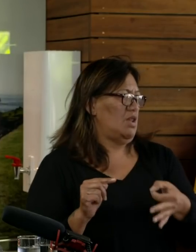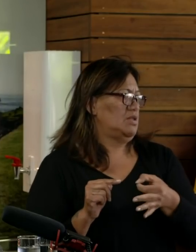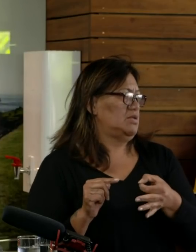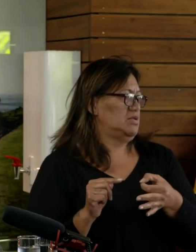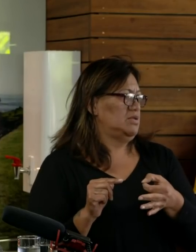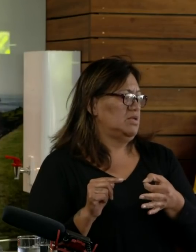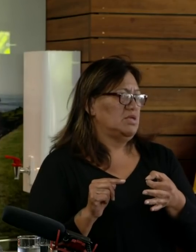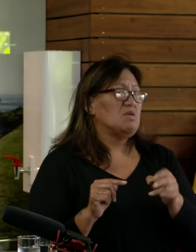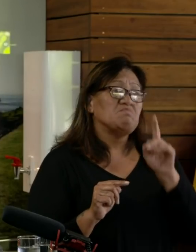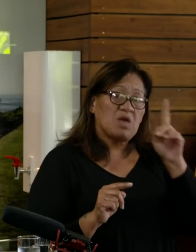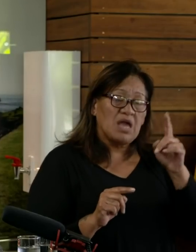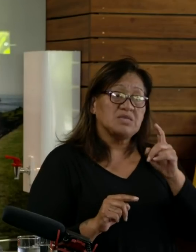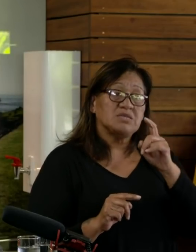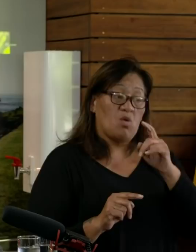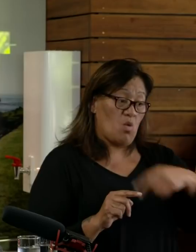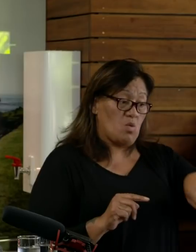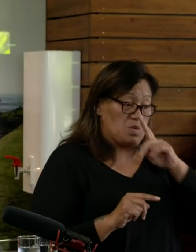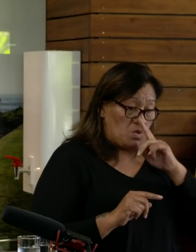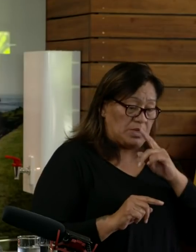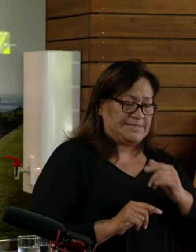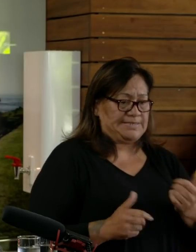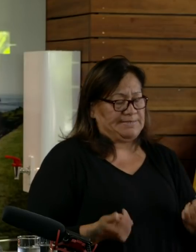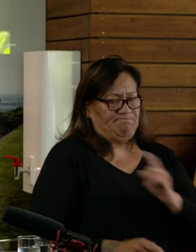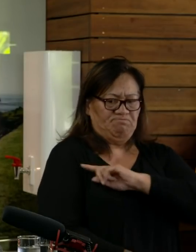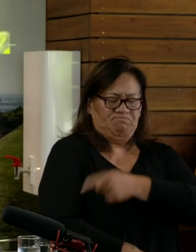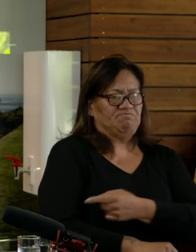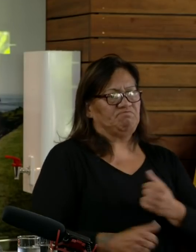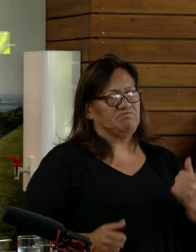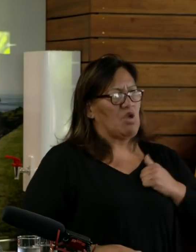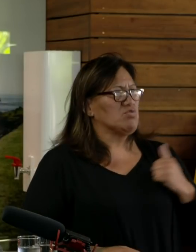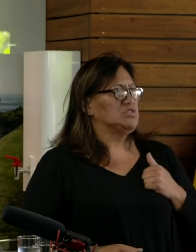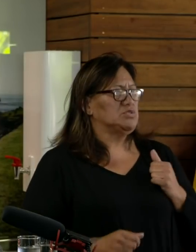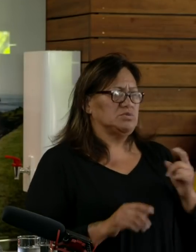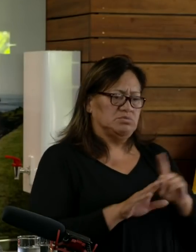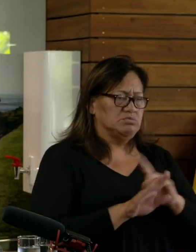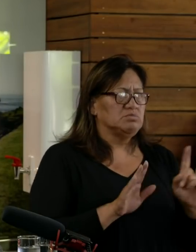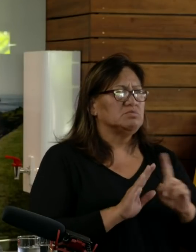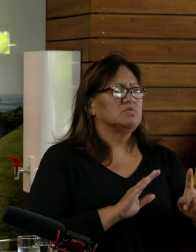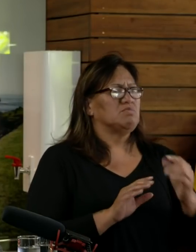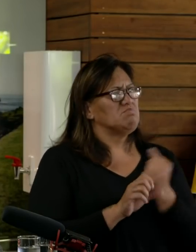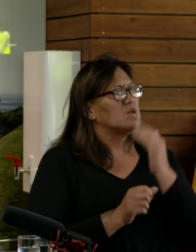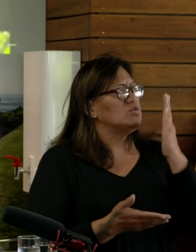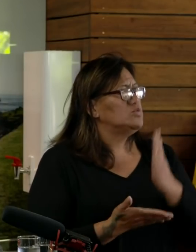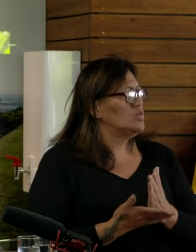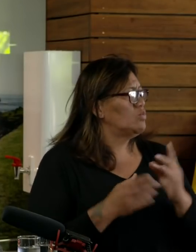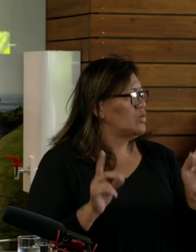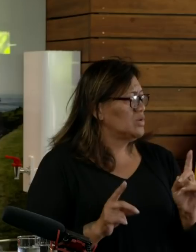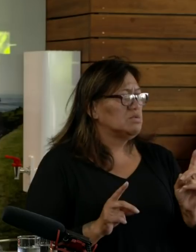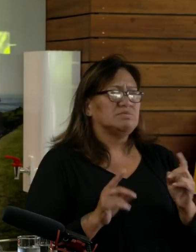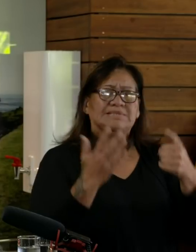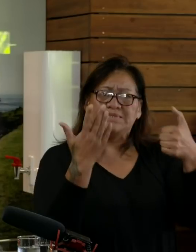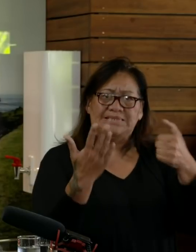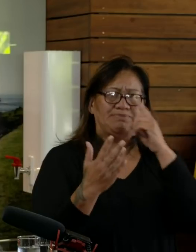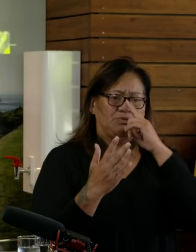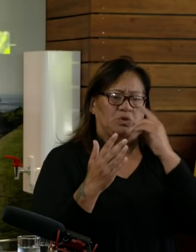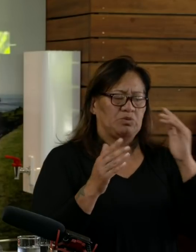and those staff showed absolute courage in order to ensure that those 6